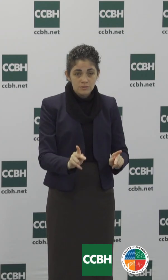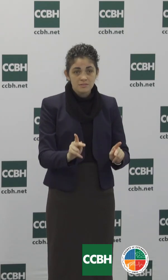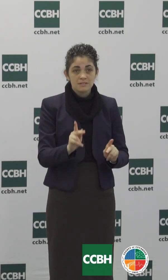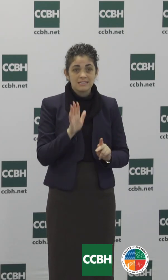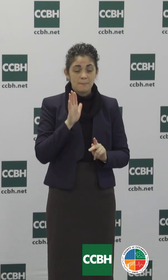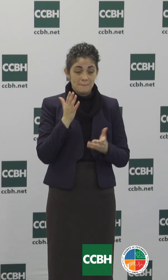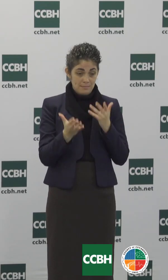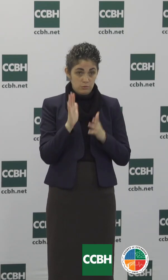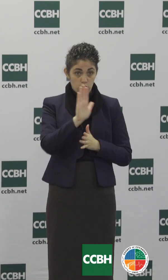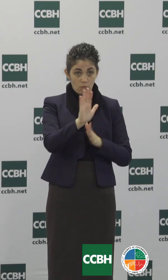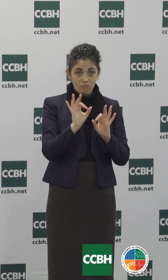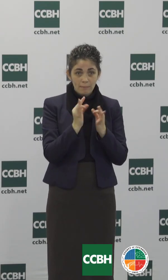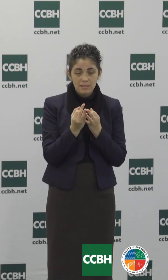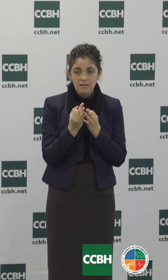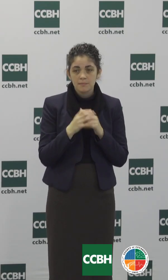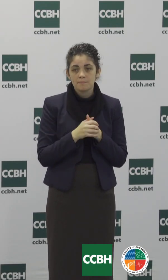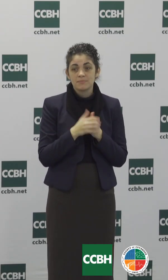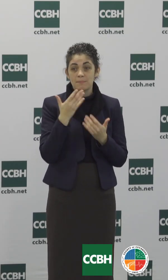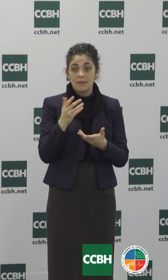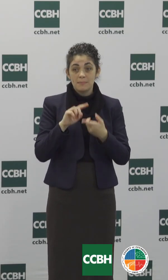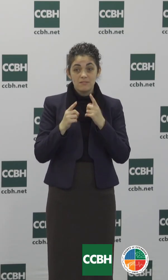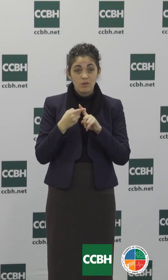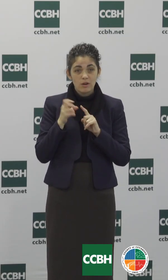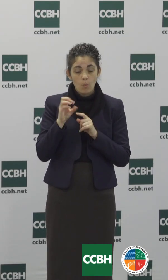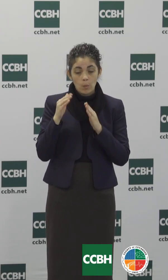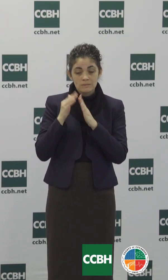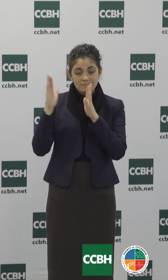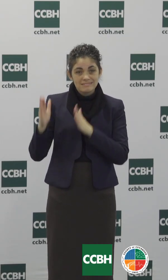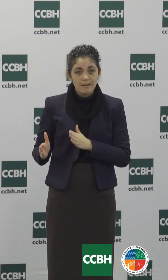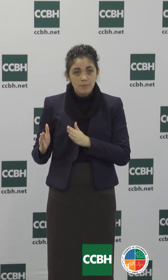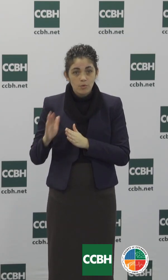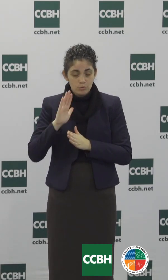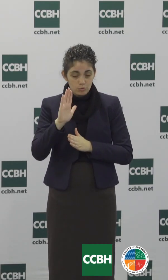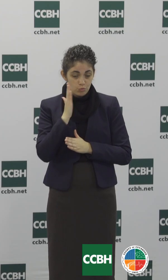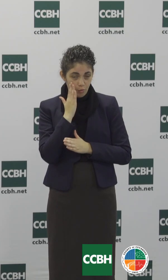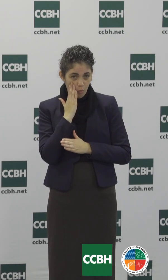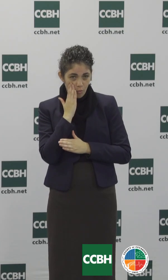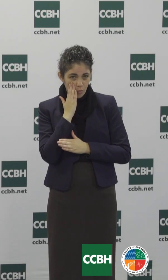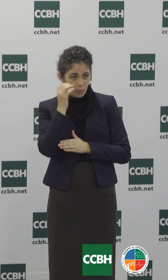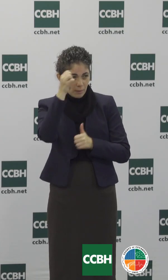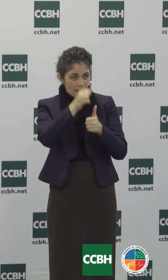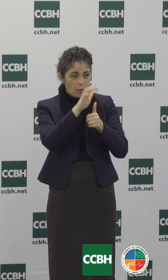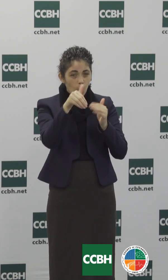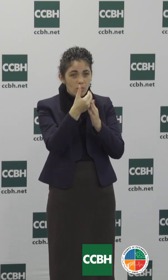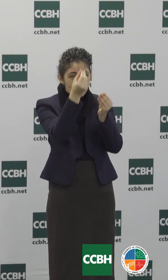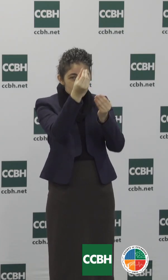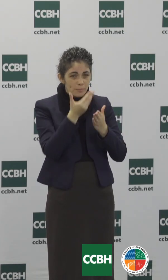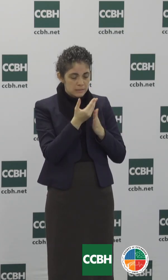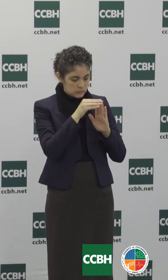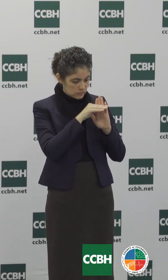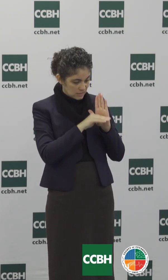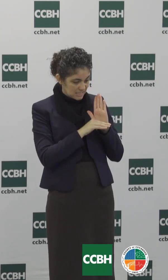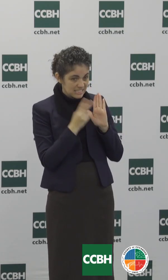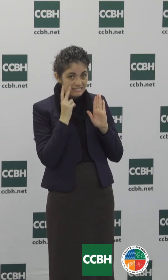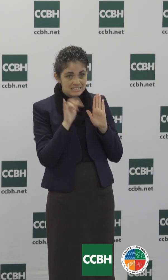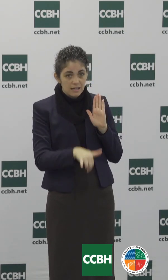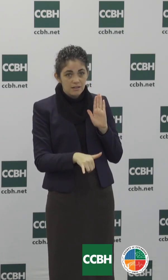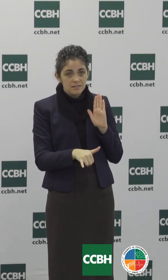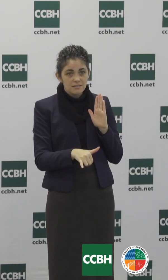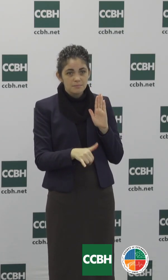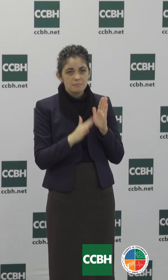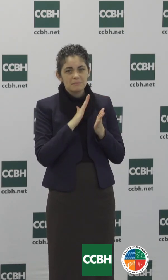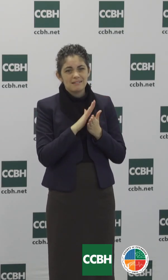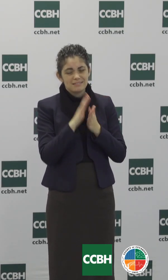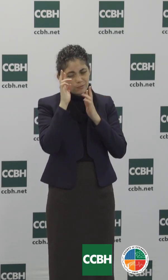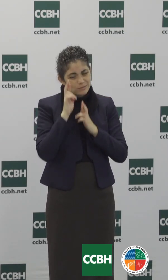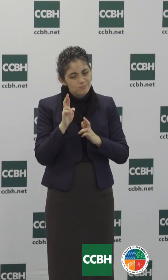member. Could be a friend or a neighbor. So please keep this in mind as the information is released and you see it on the websites. And